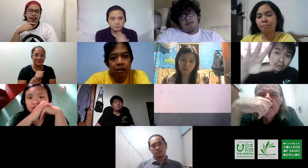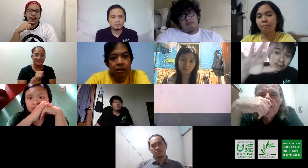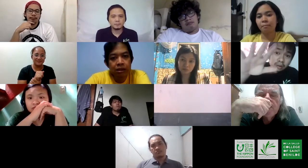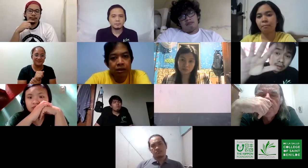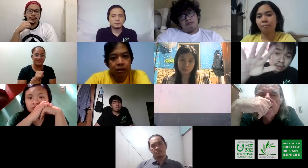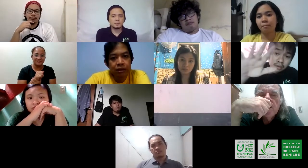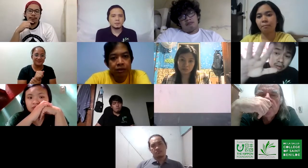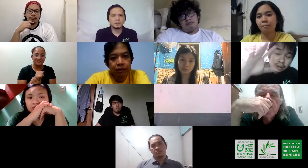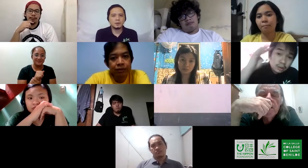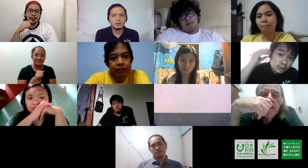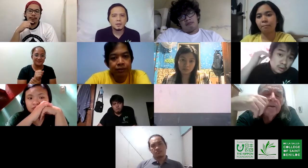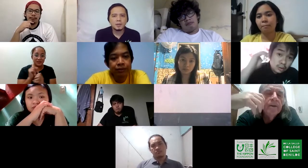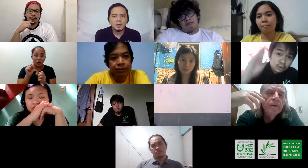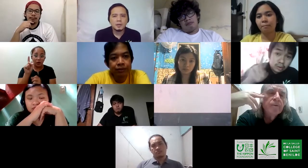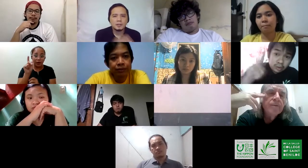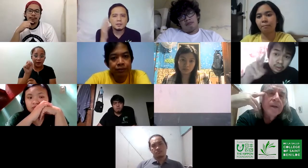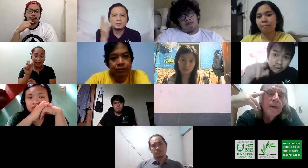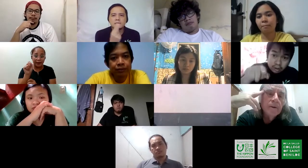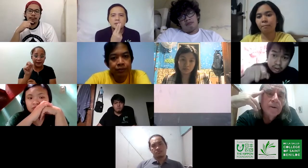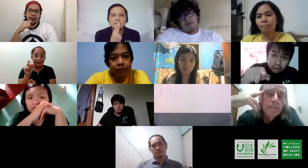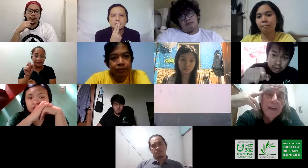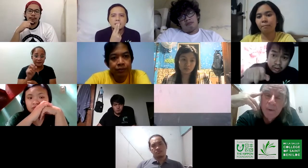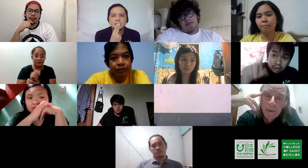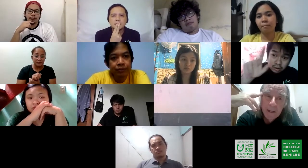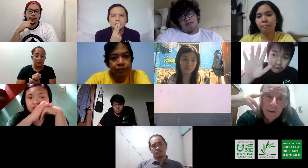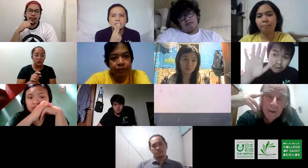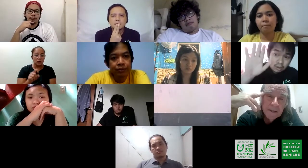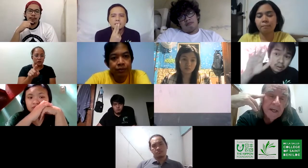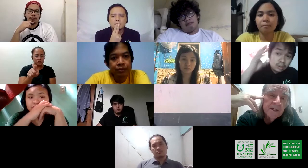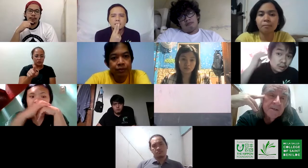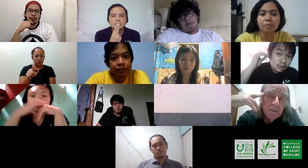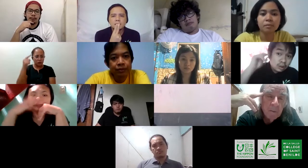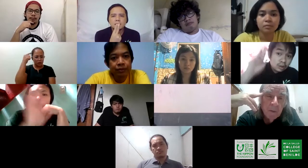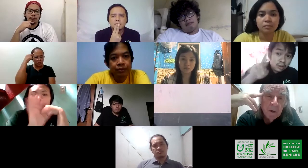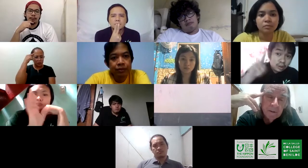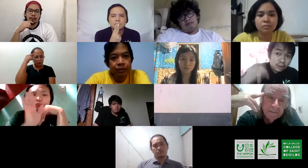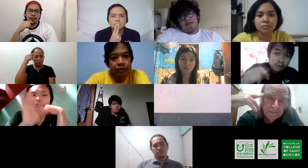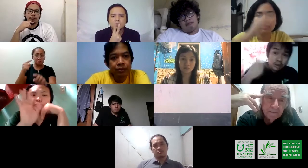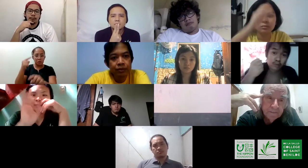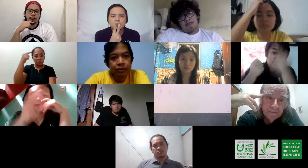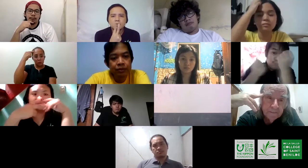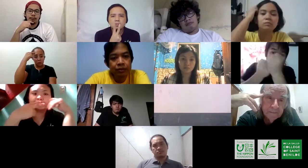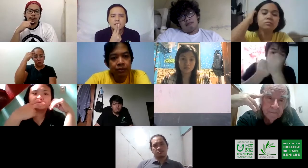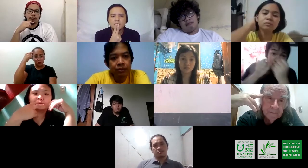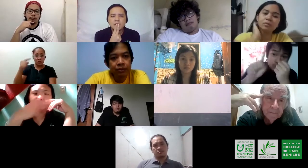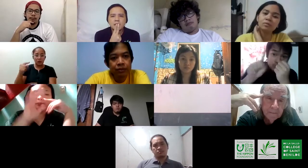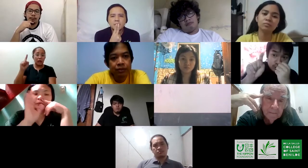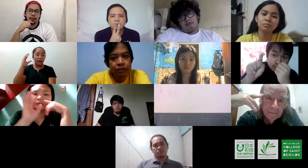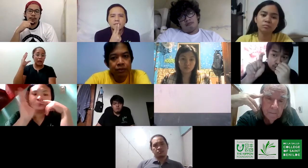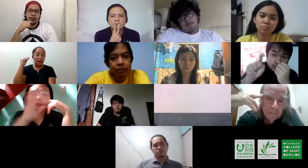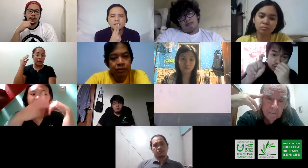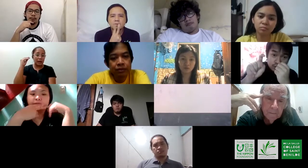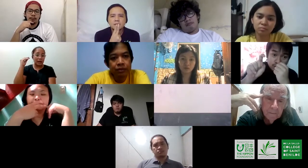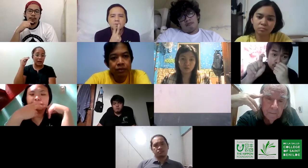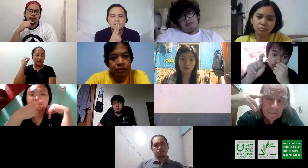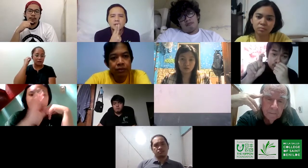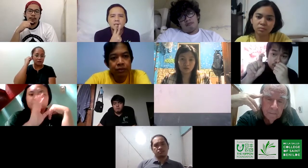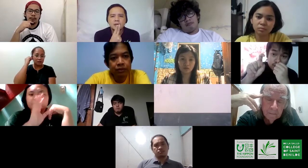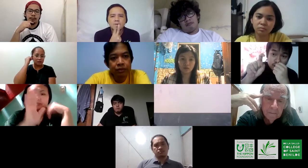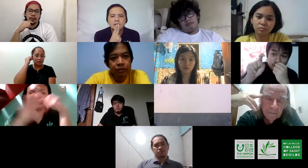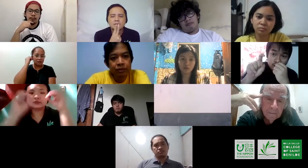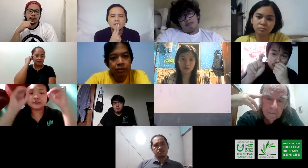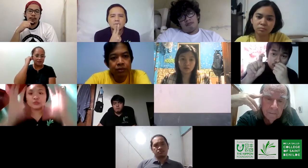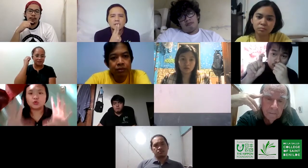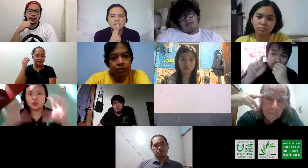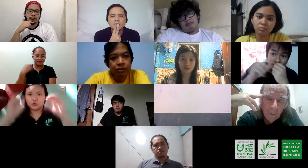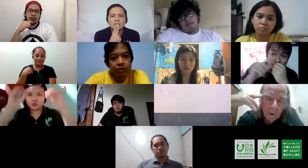Okay, so do you think hearing people can learn signs from a book? So this is Marvin.